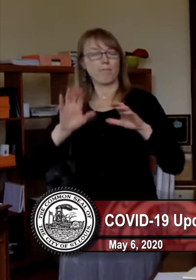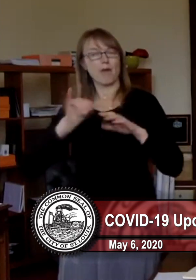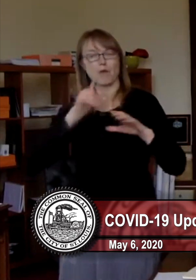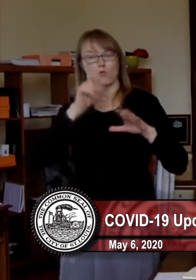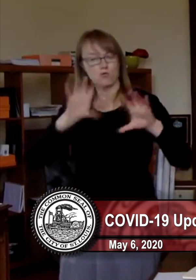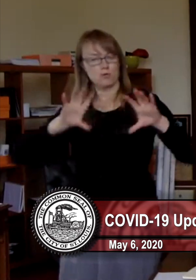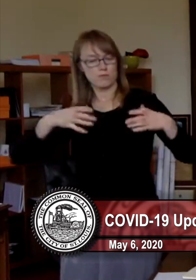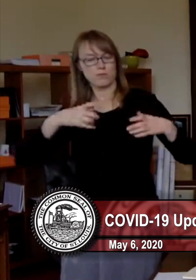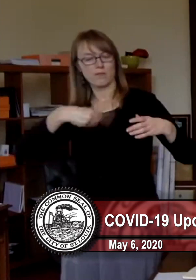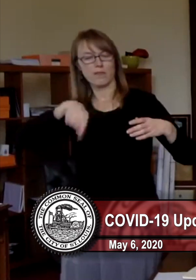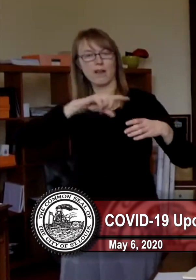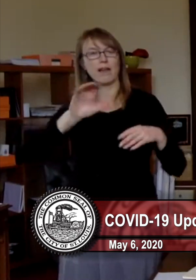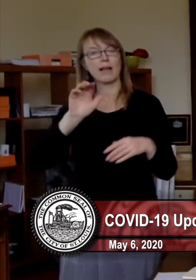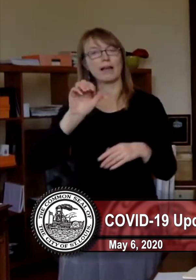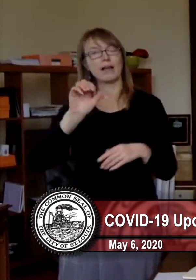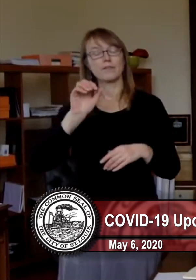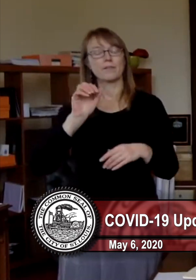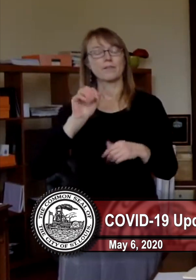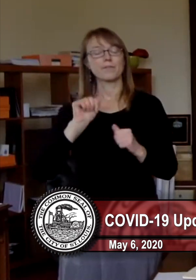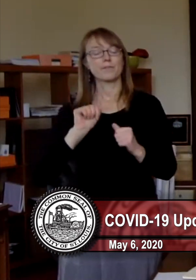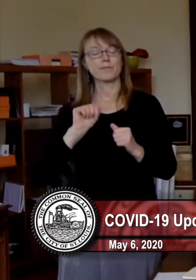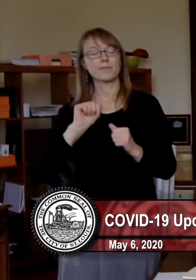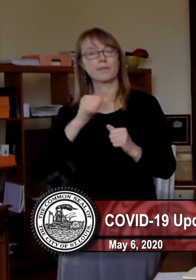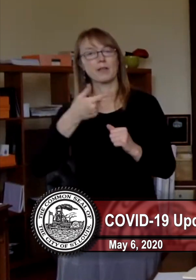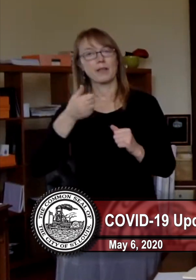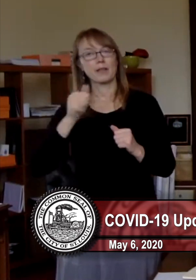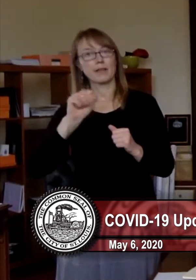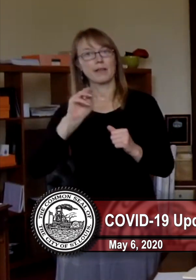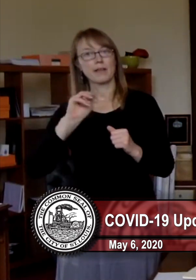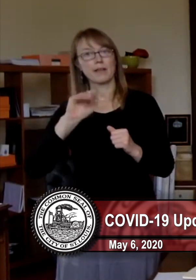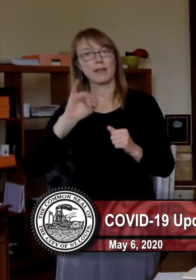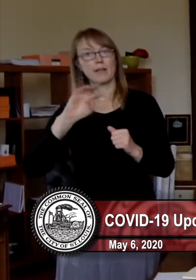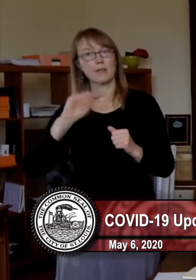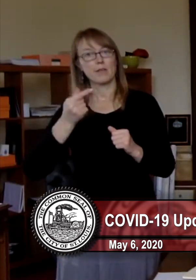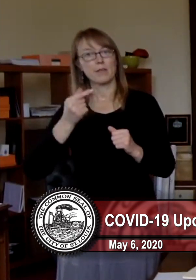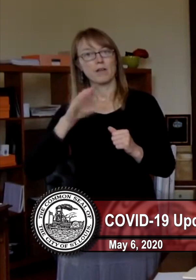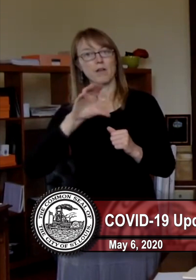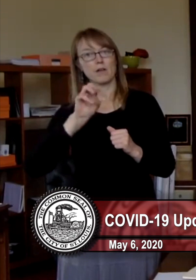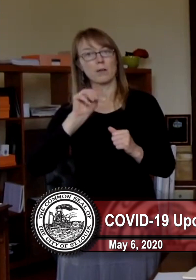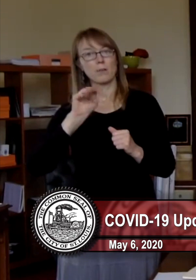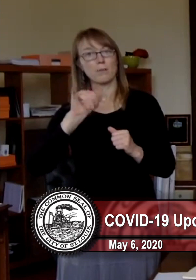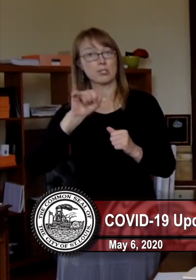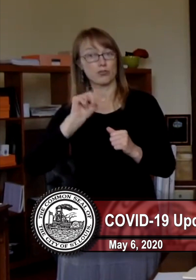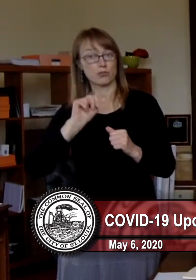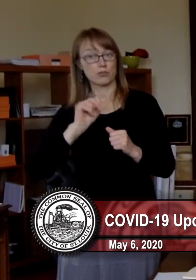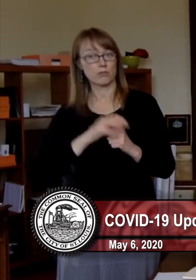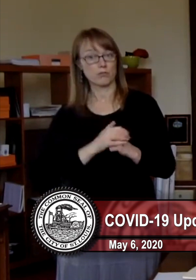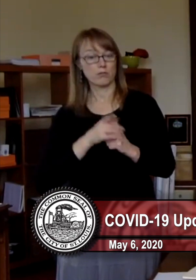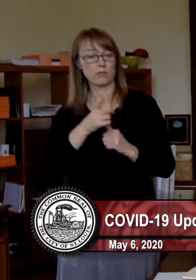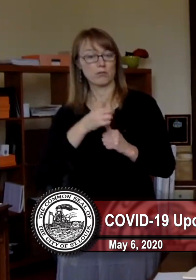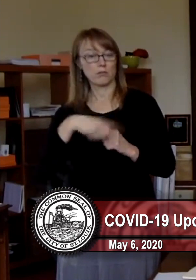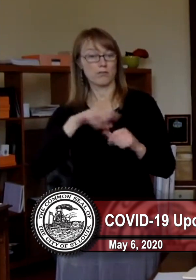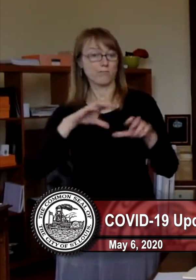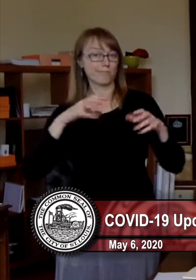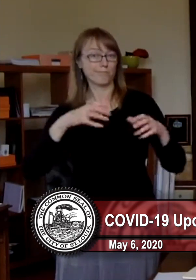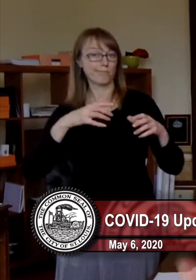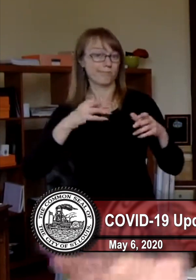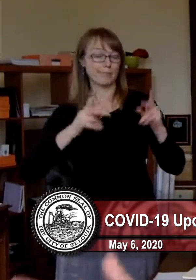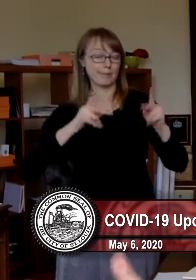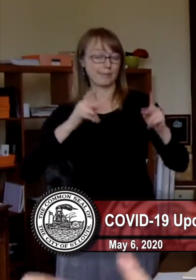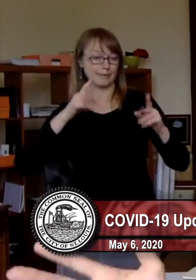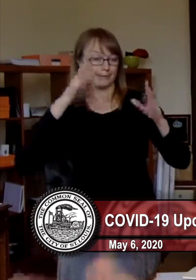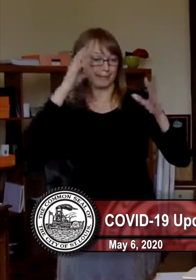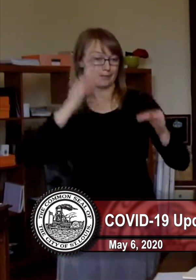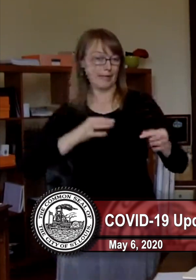will reopen. The hope is that they would all reopen at one time. We don't want to,